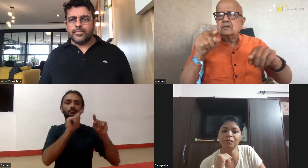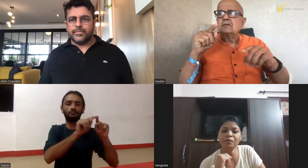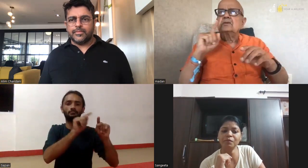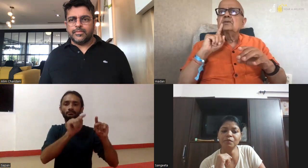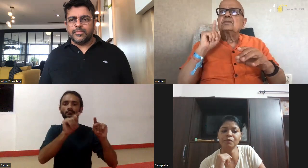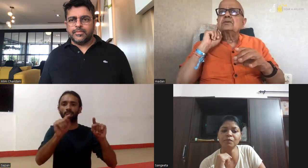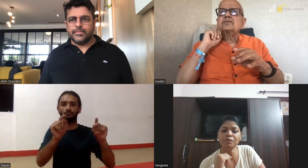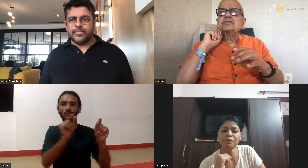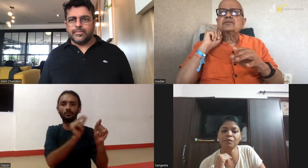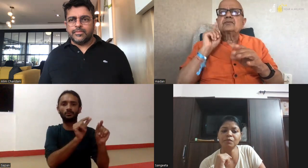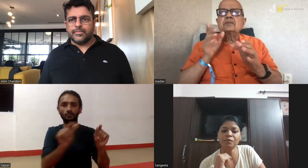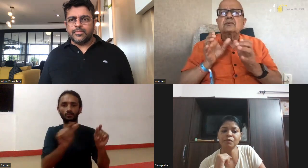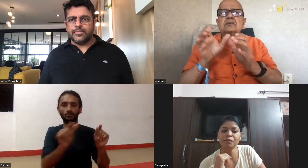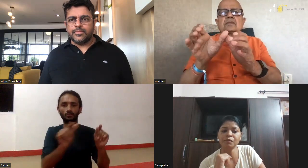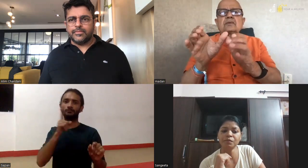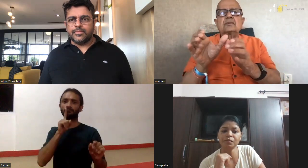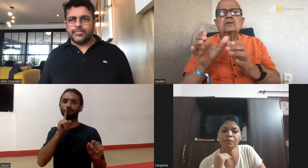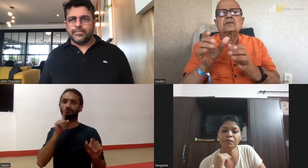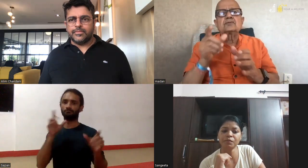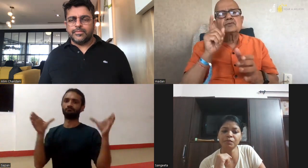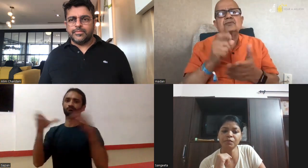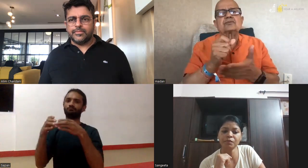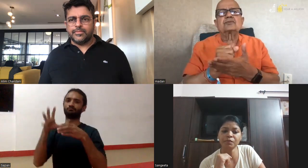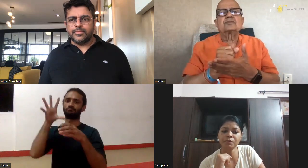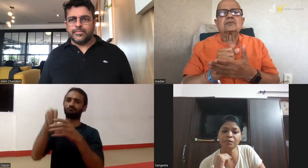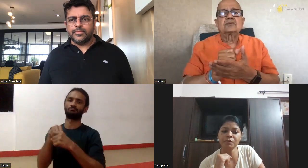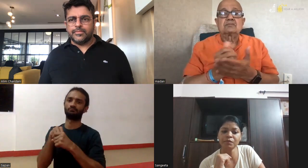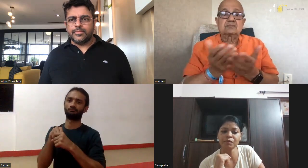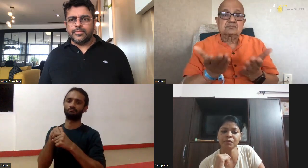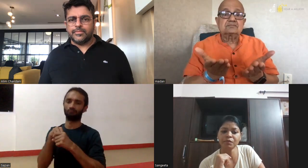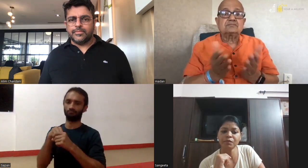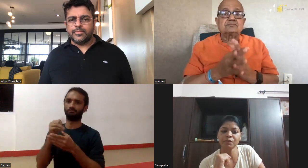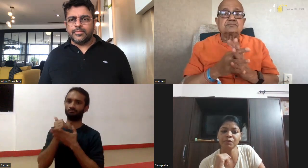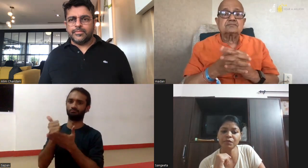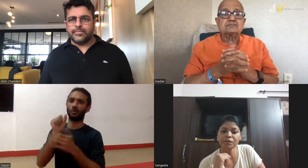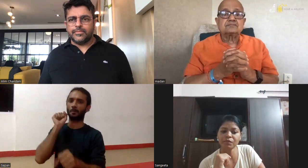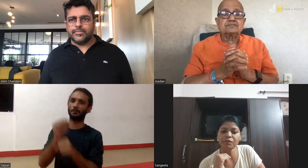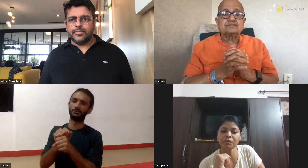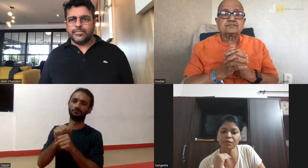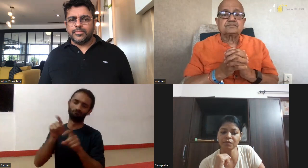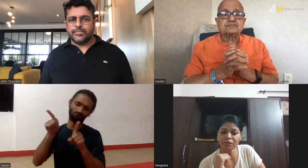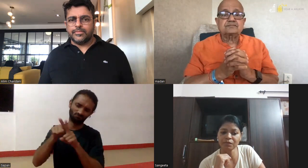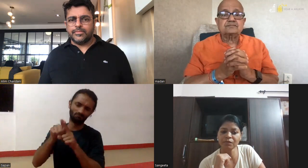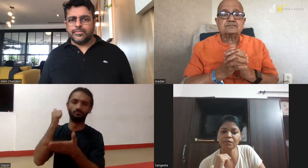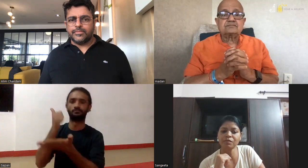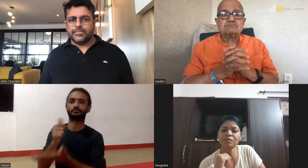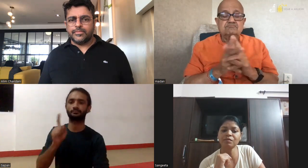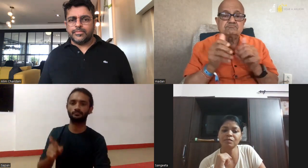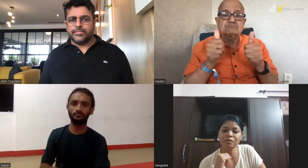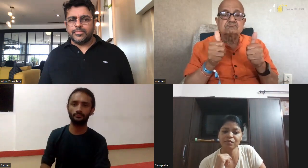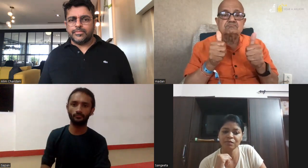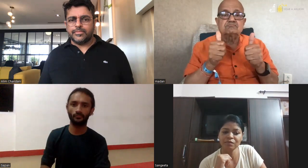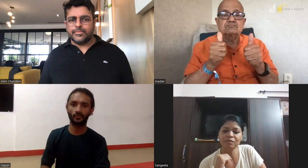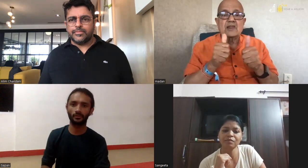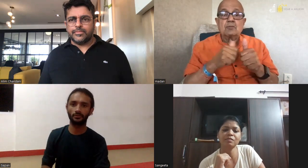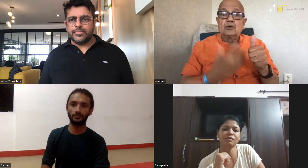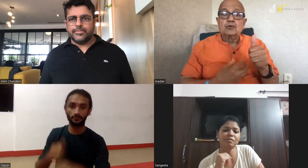Yeah, it has to be. But because I know that people are not going to be reading in English, so it has to be translated in